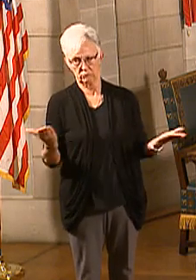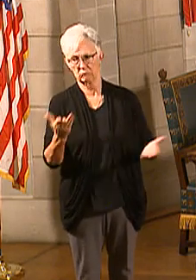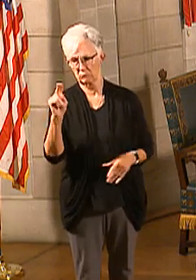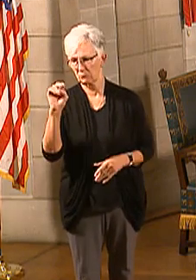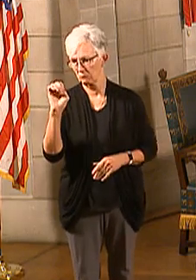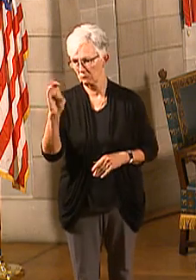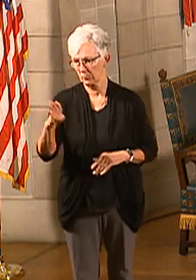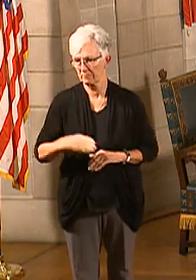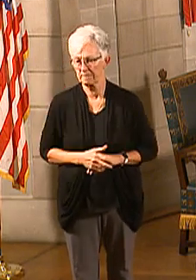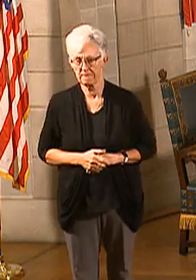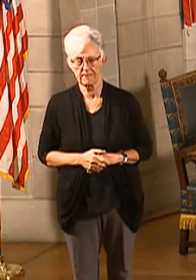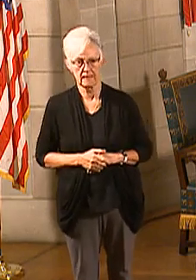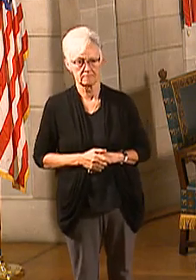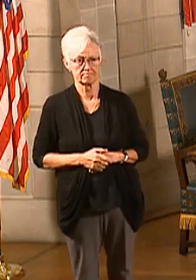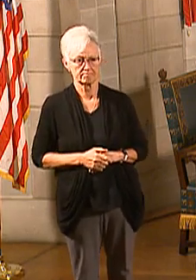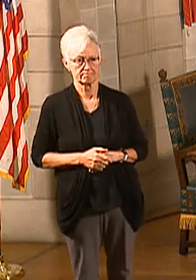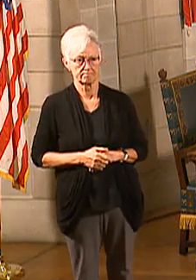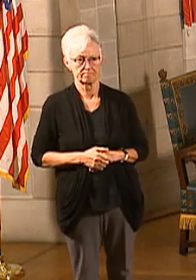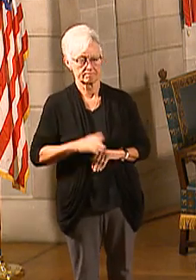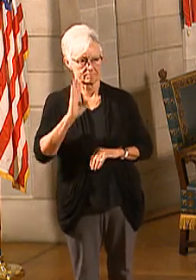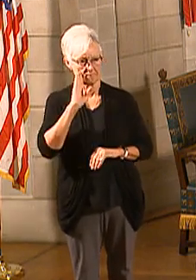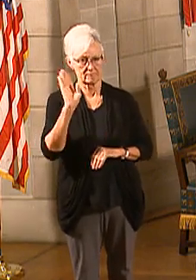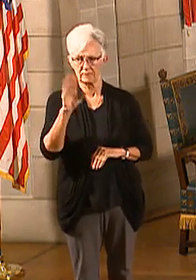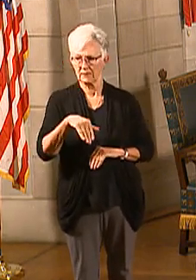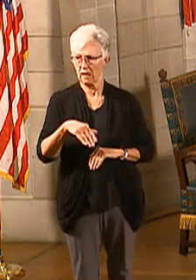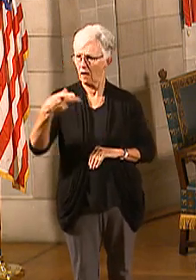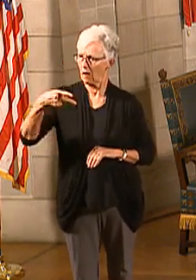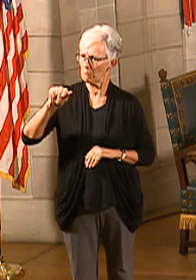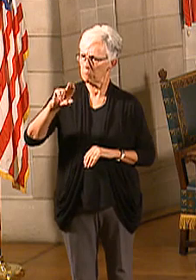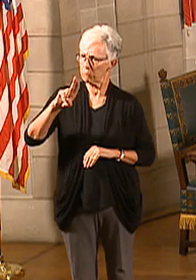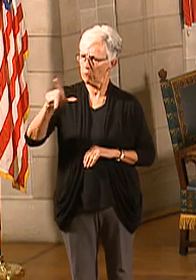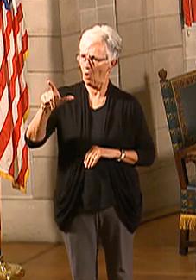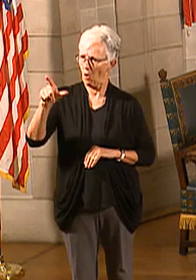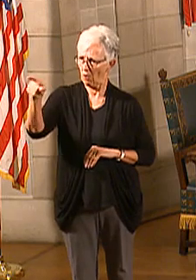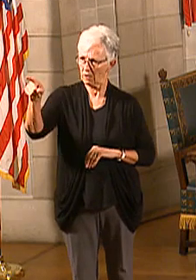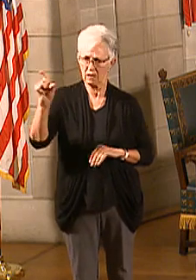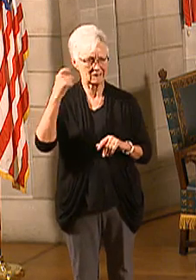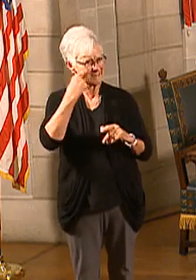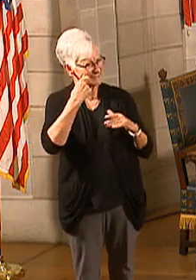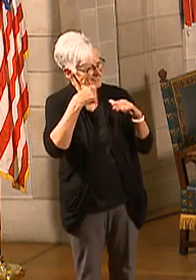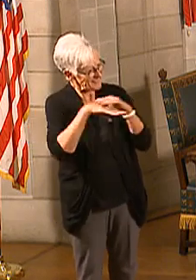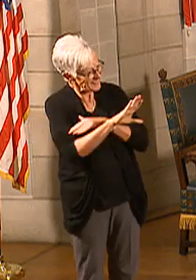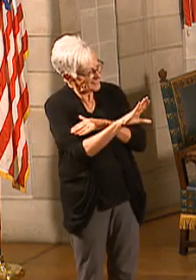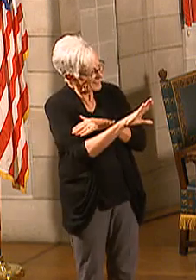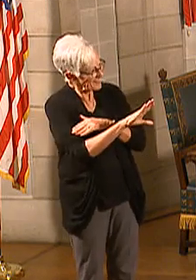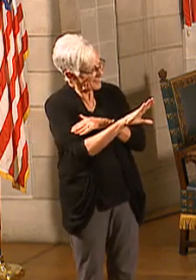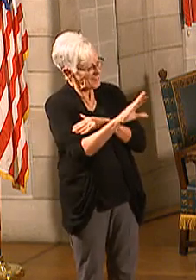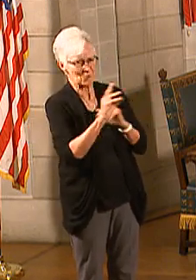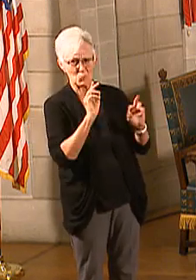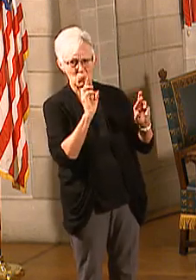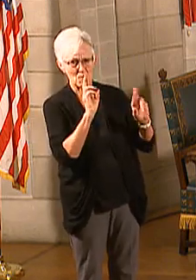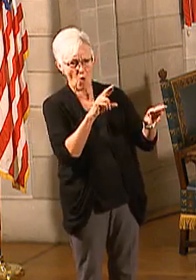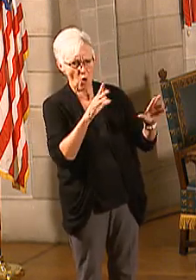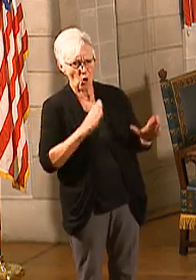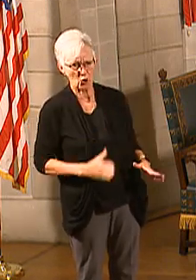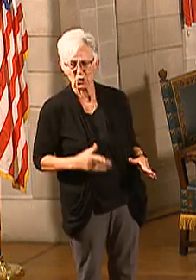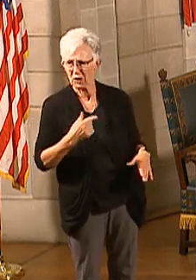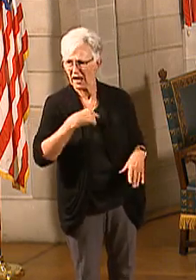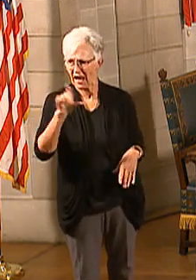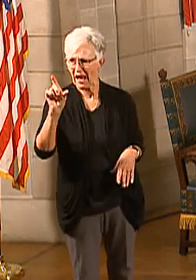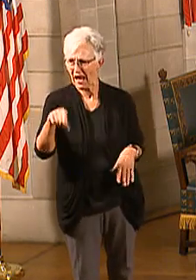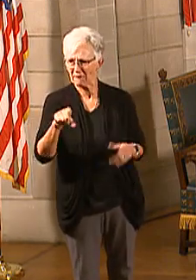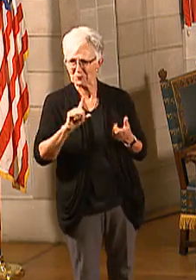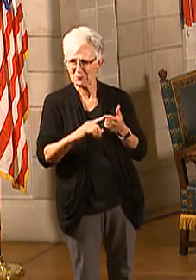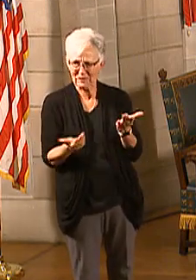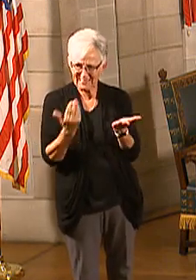that overall, we came out ranked number 1. Oh, Paul just walked in. Now I got to start my whole program all over again. I'm just talking about all the great stats. Paul, we'll just send you an email